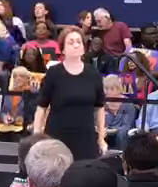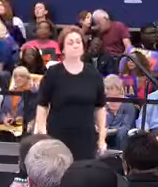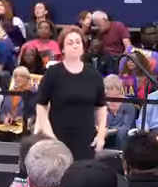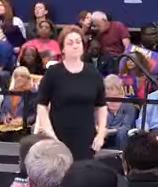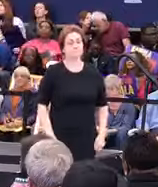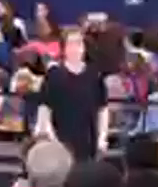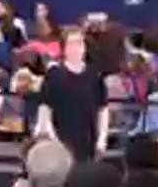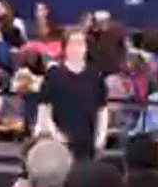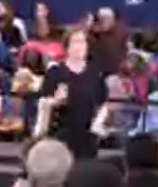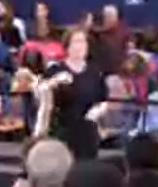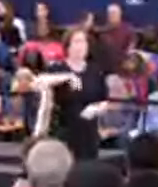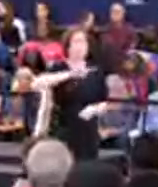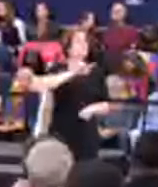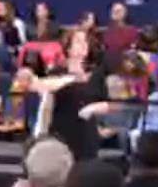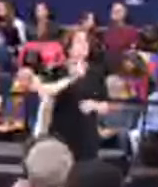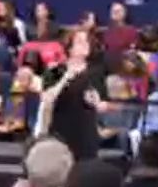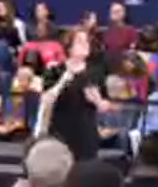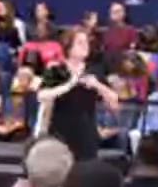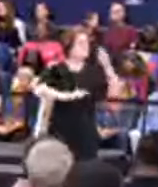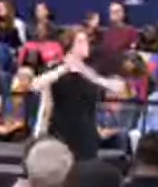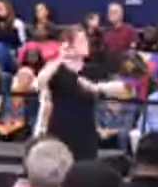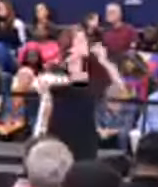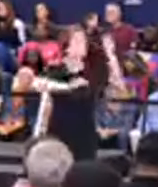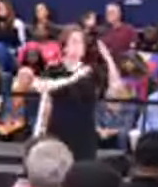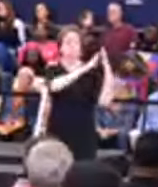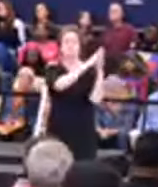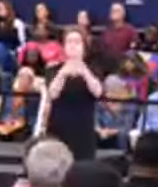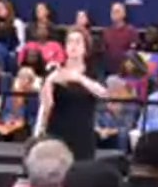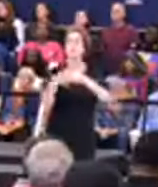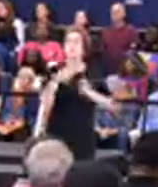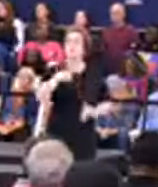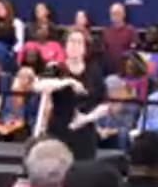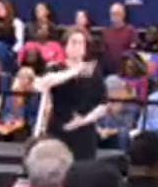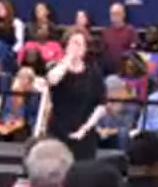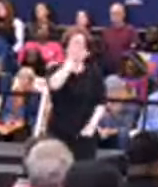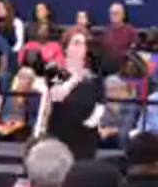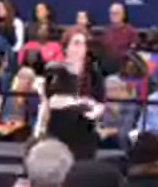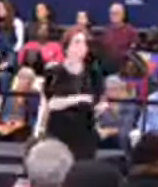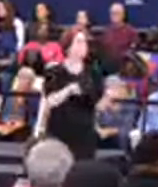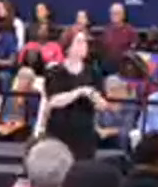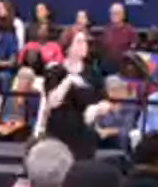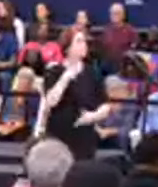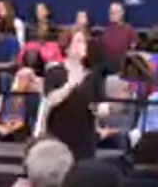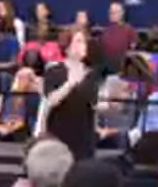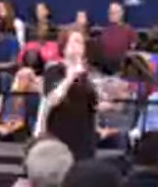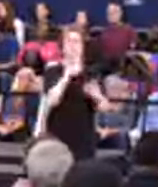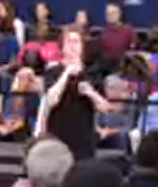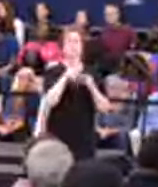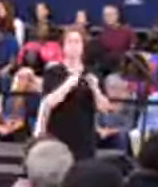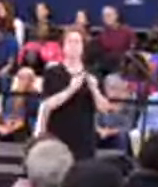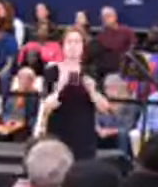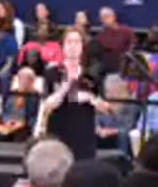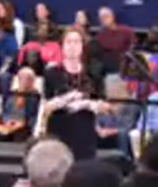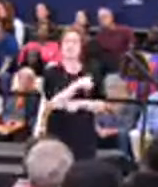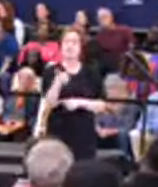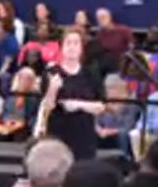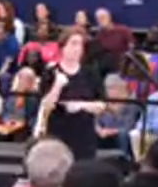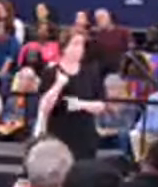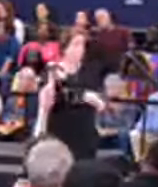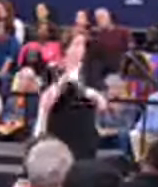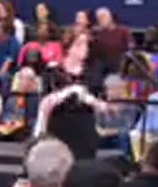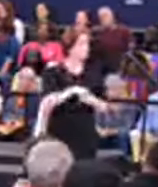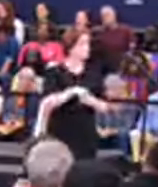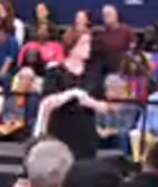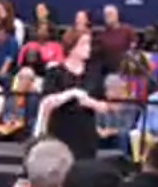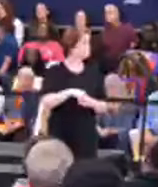So we're going to build the America we believe in. And on that point, then, I also want to talk about something else, because, you know, I've been in this election